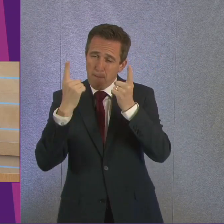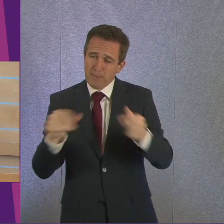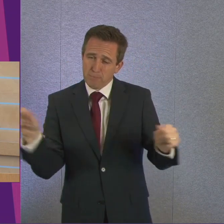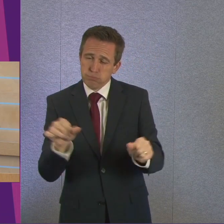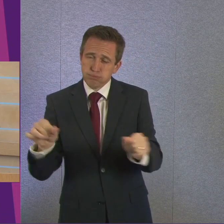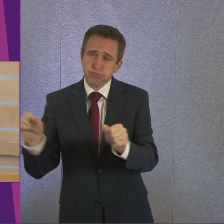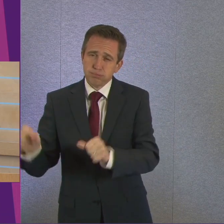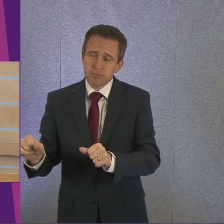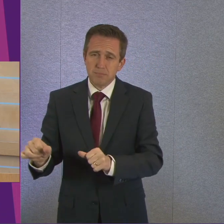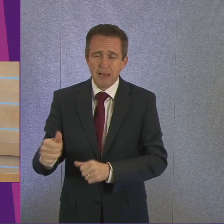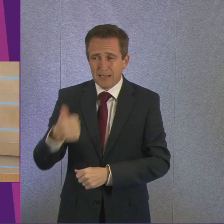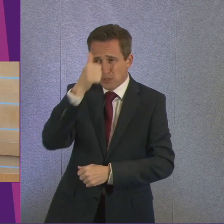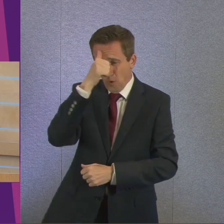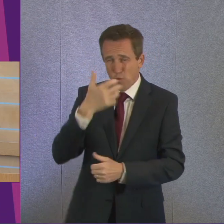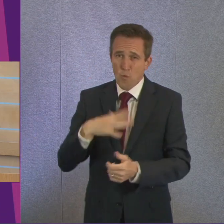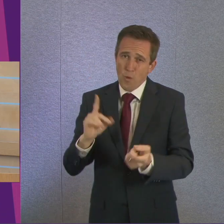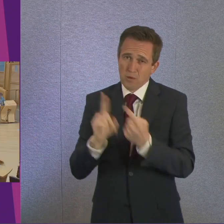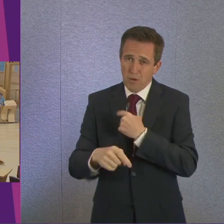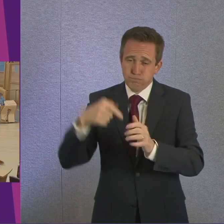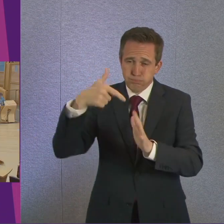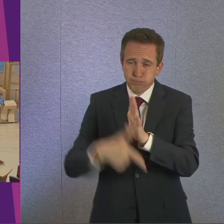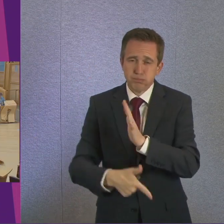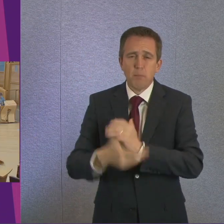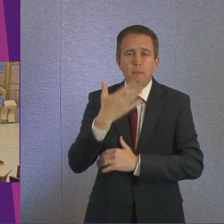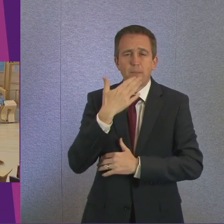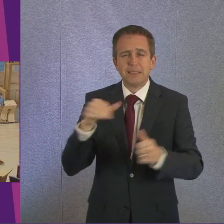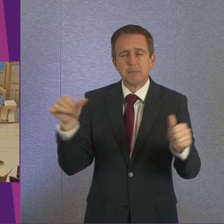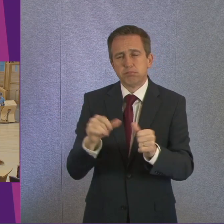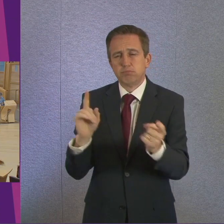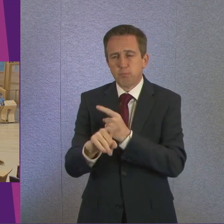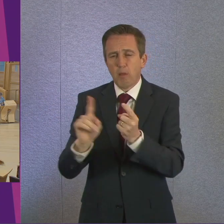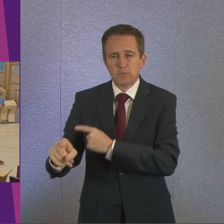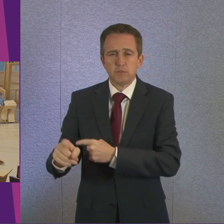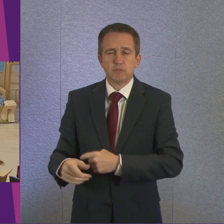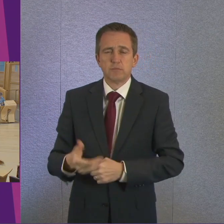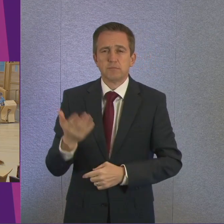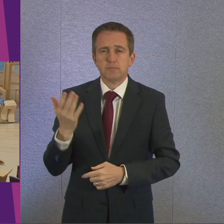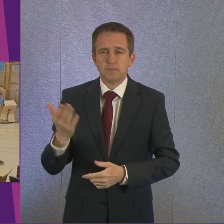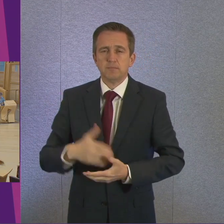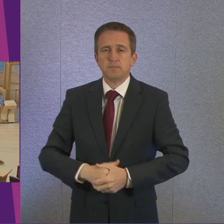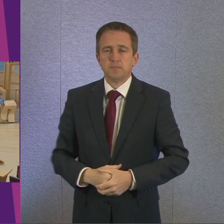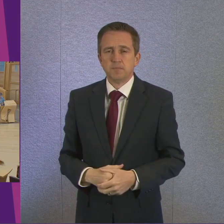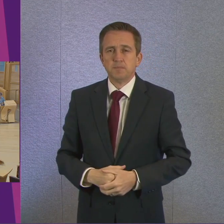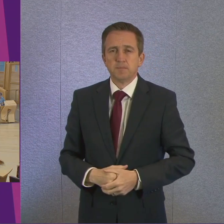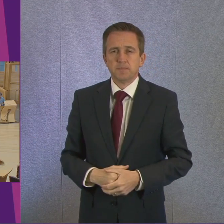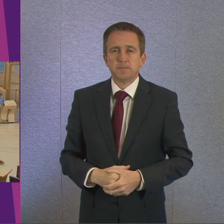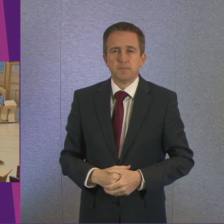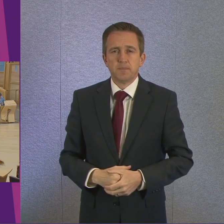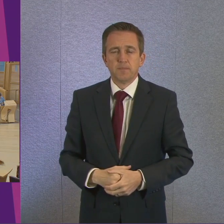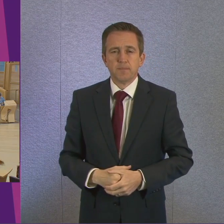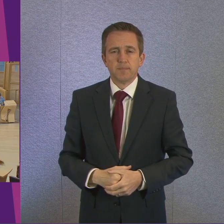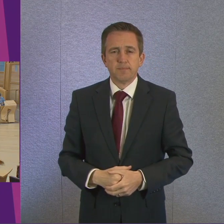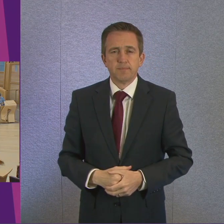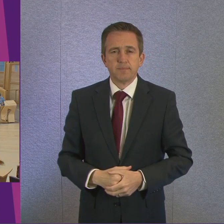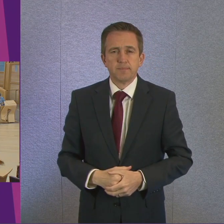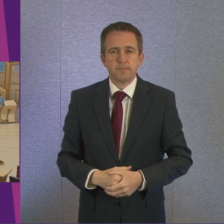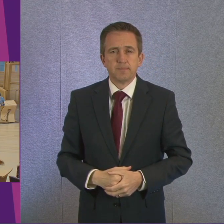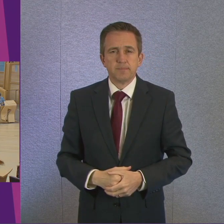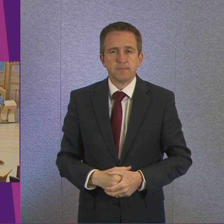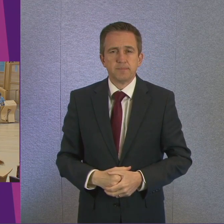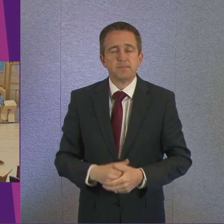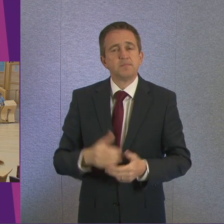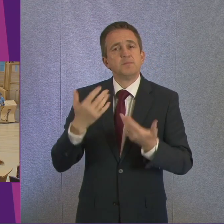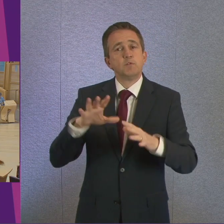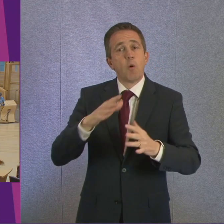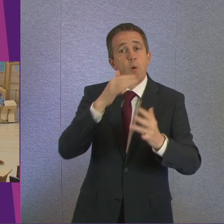very difficult matters and a lot of detail. Alice Cole-Hamilton to be followed by Annabel Ewing. Alice Cole-Hamilton. Thank you, Presiding Officer. Can I welcome the announcement on